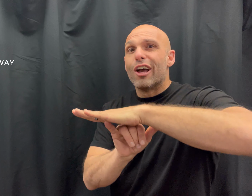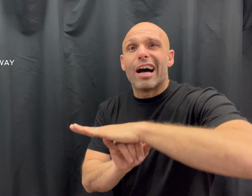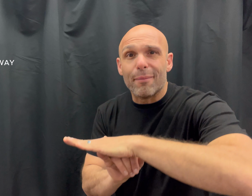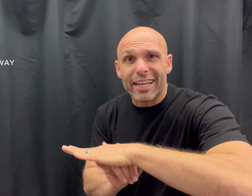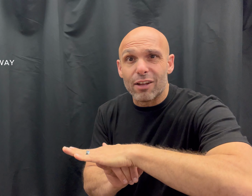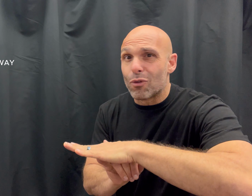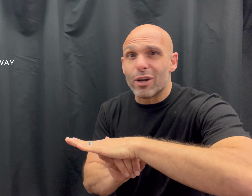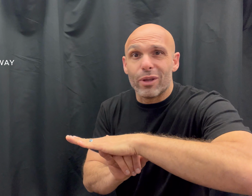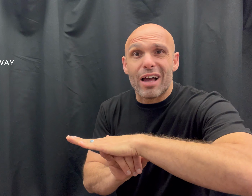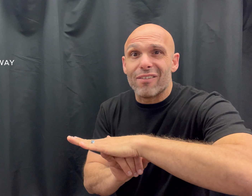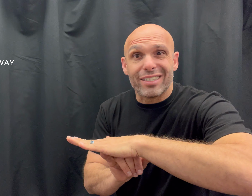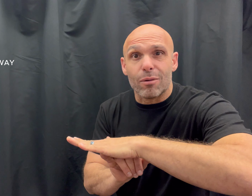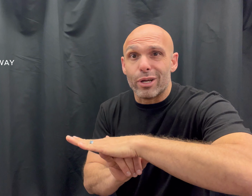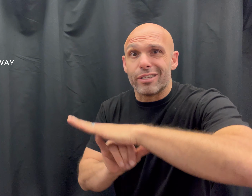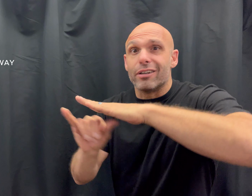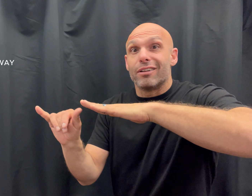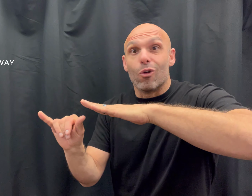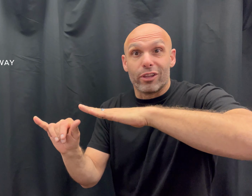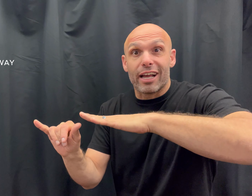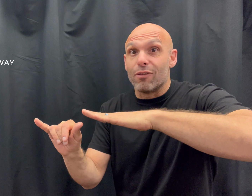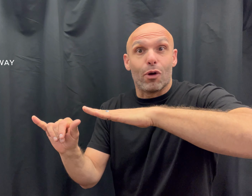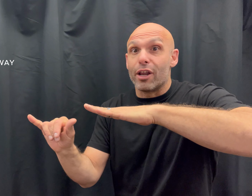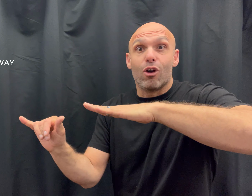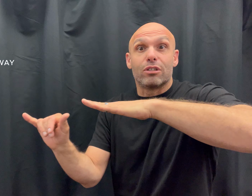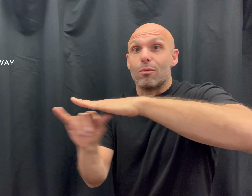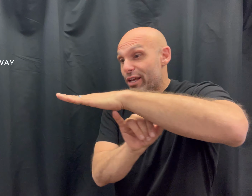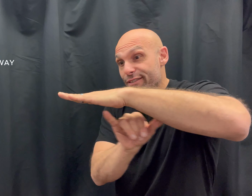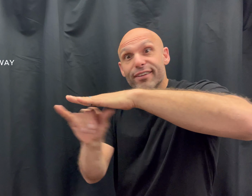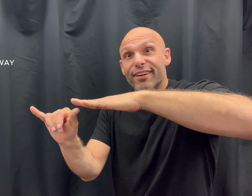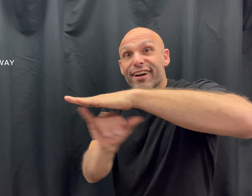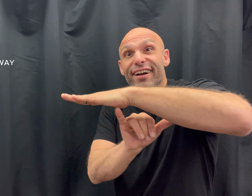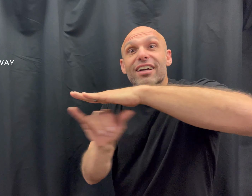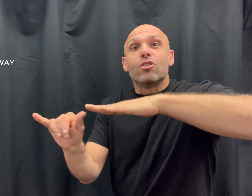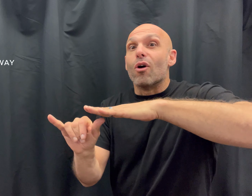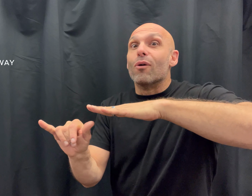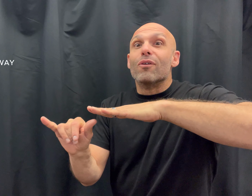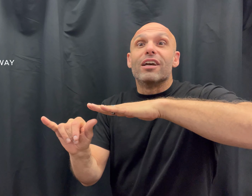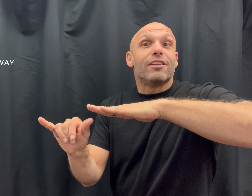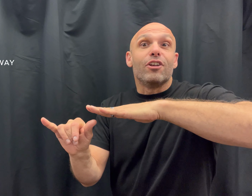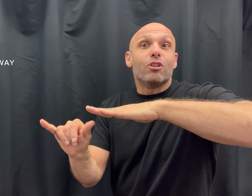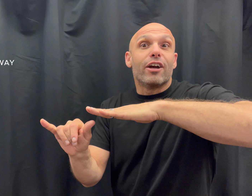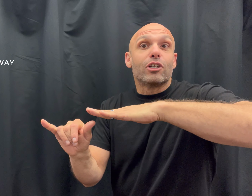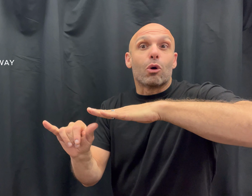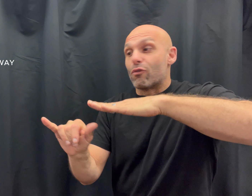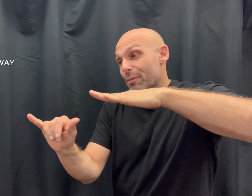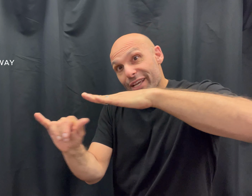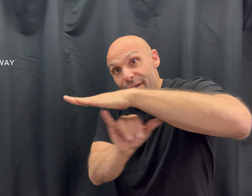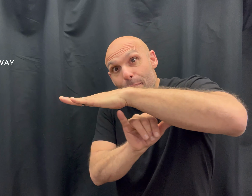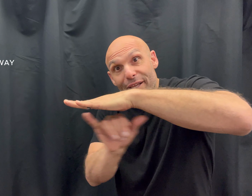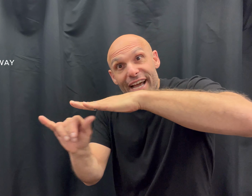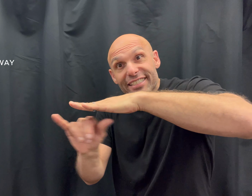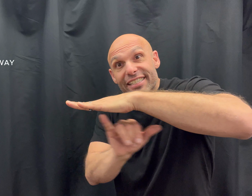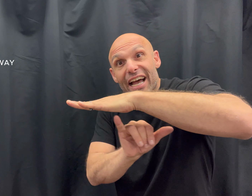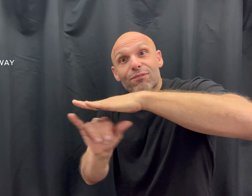I'm in California, we don't have any subways here. Northern California, no subways. So this is a new territory for me. But that's the sign